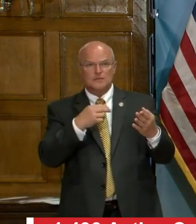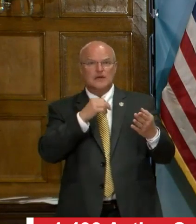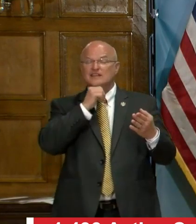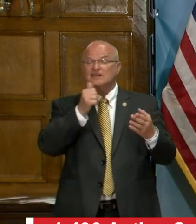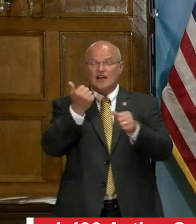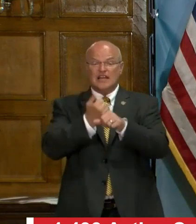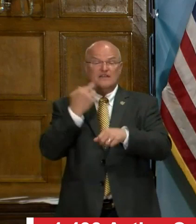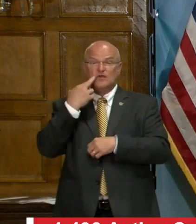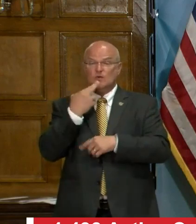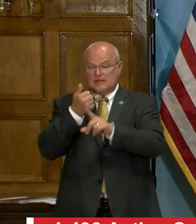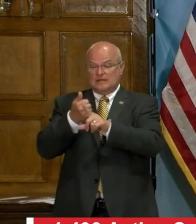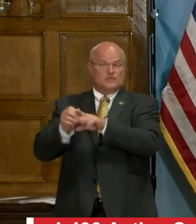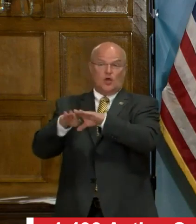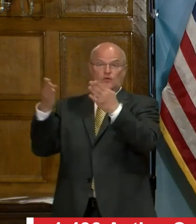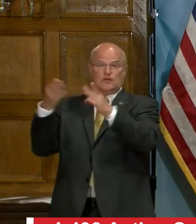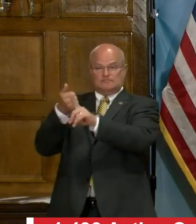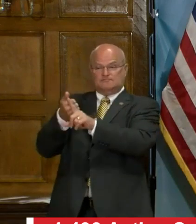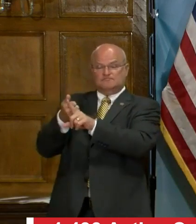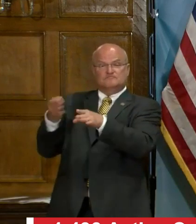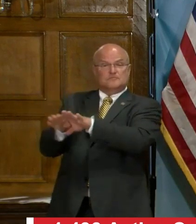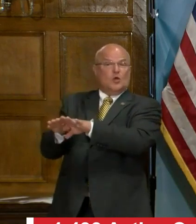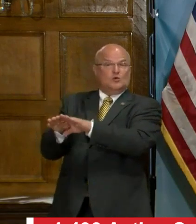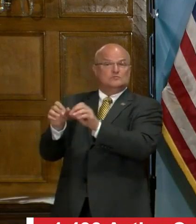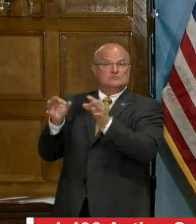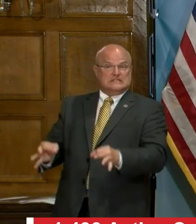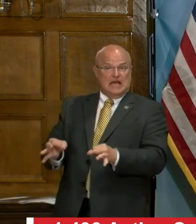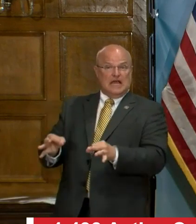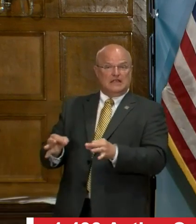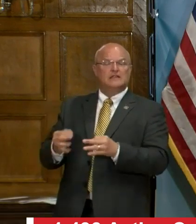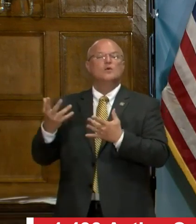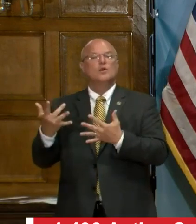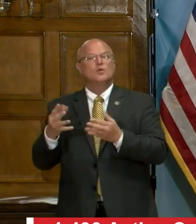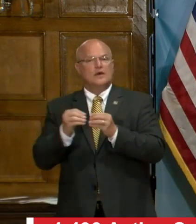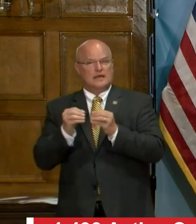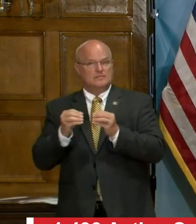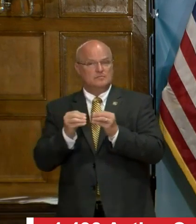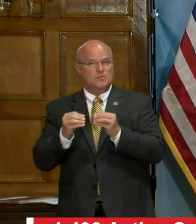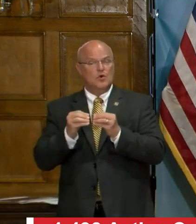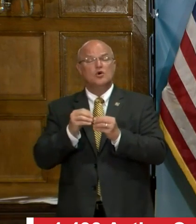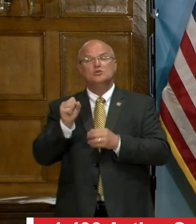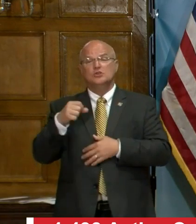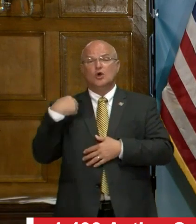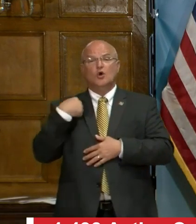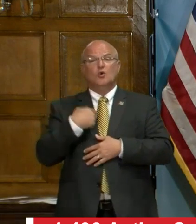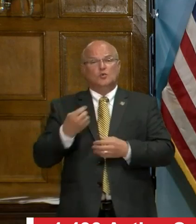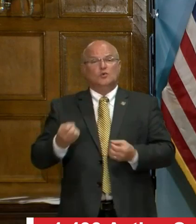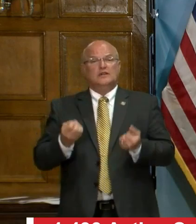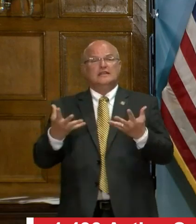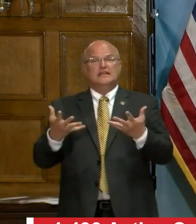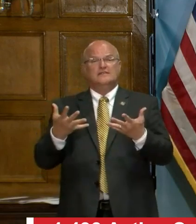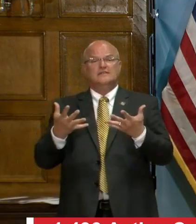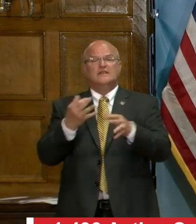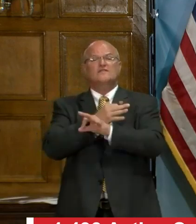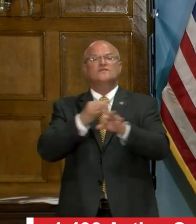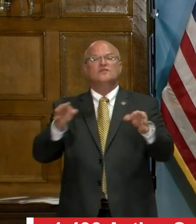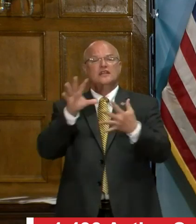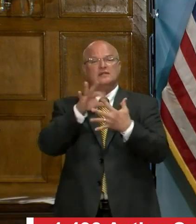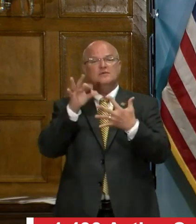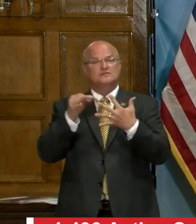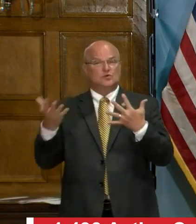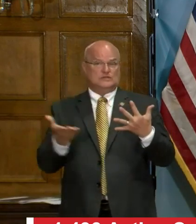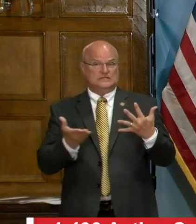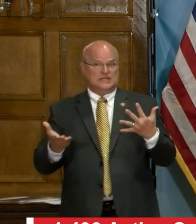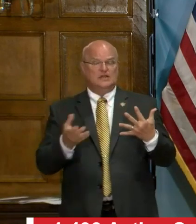every restaurant opened up. They want to wait a little bit longer, and so we're given a big freedom of choice